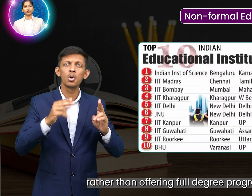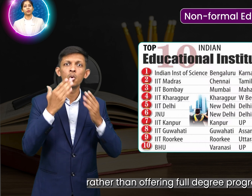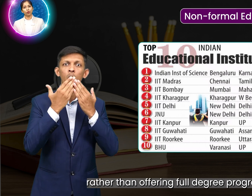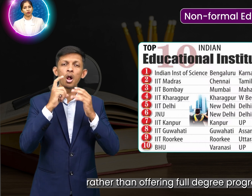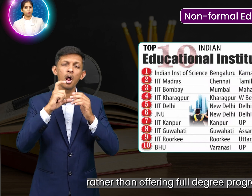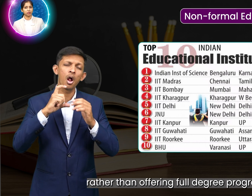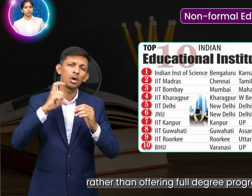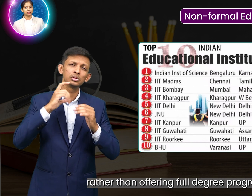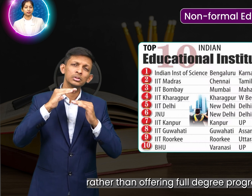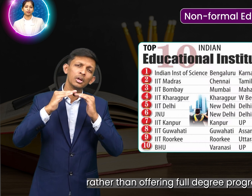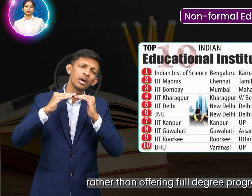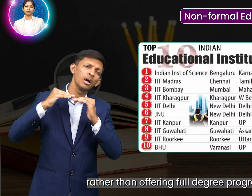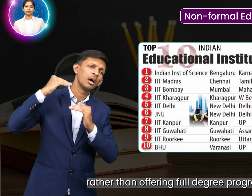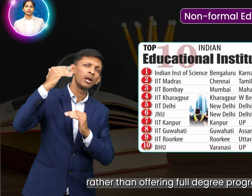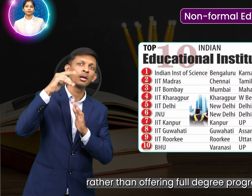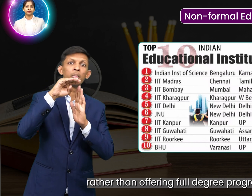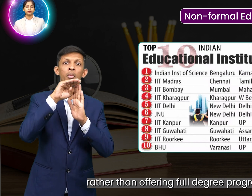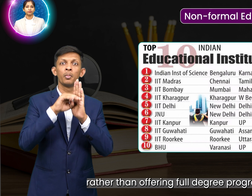full degree programs.